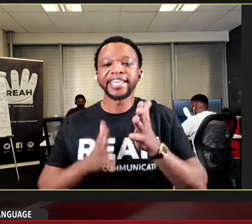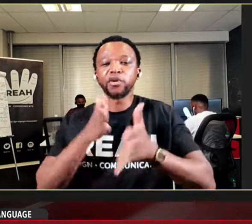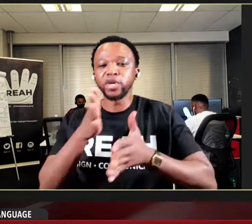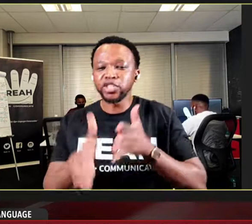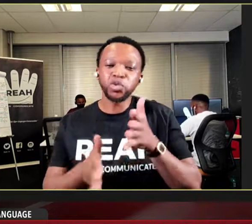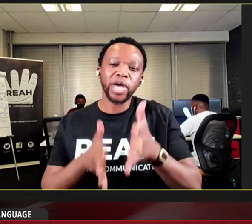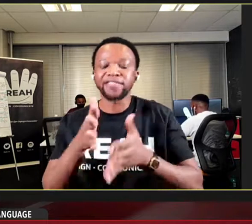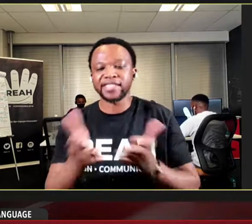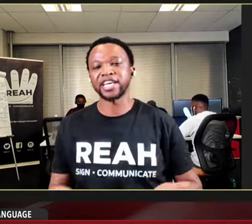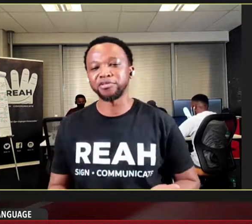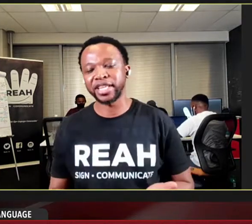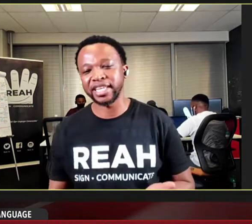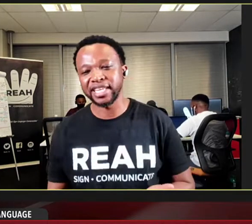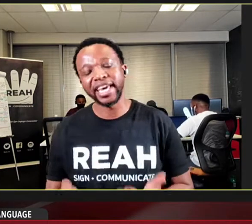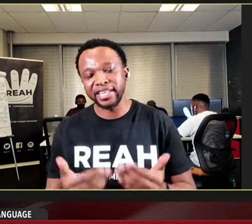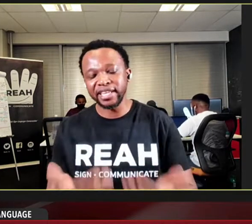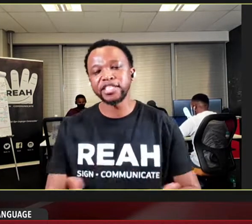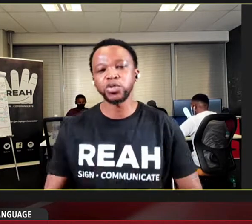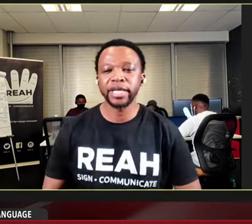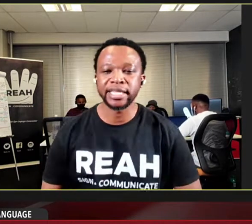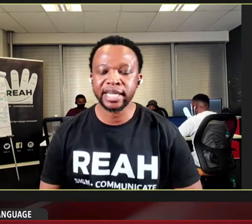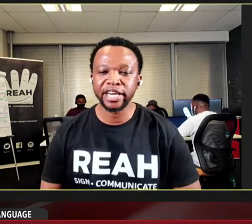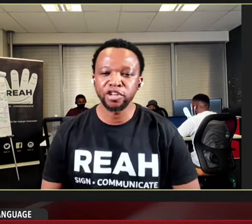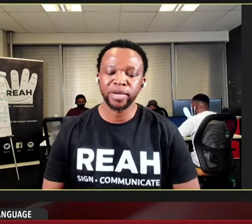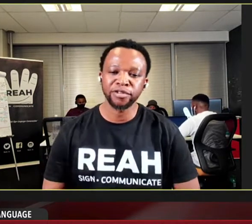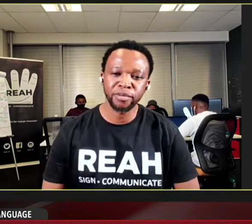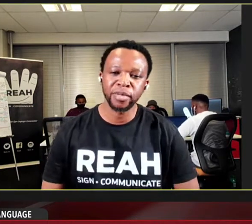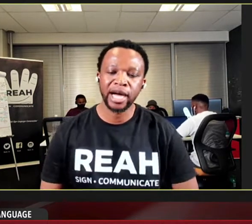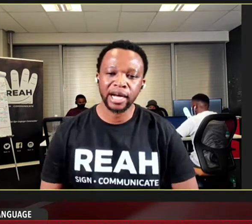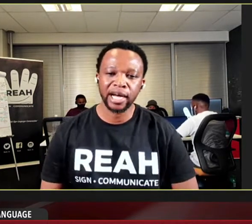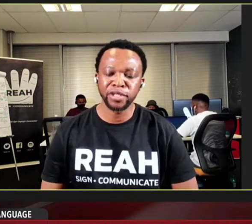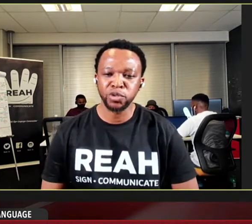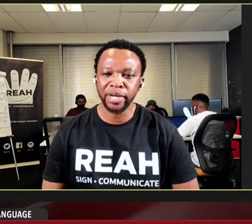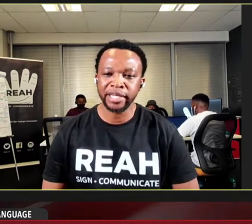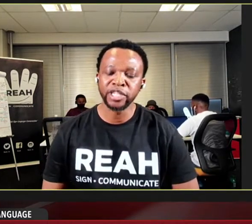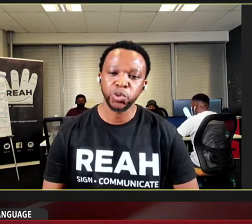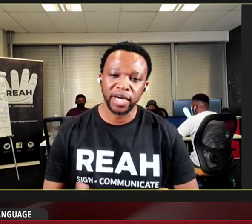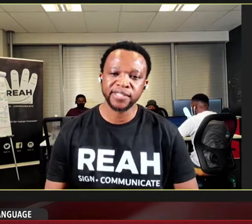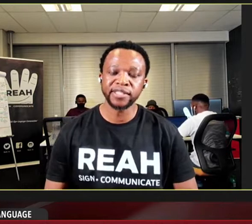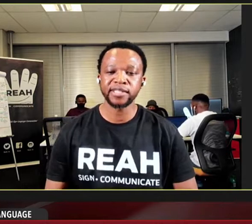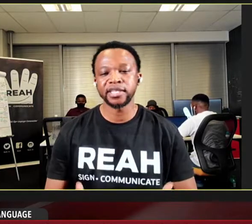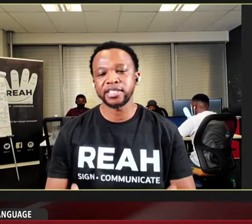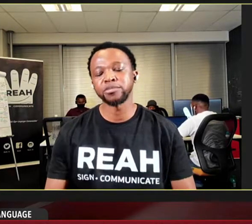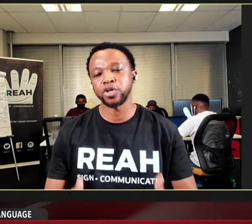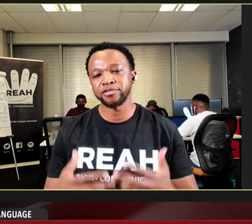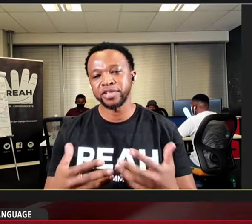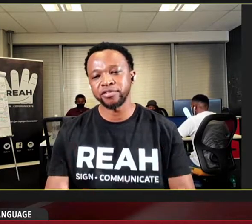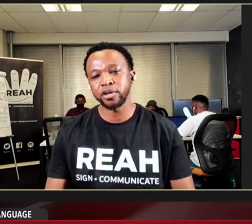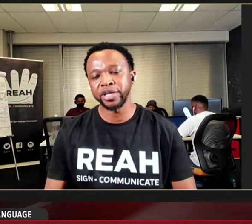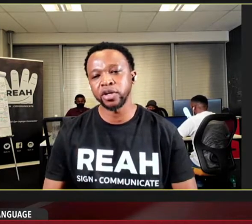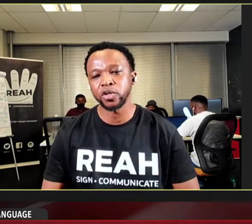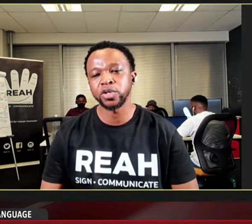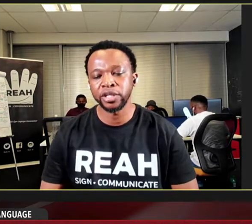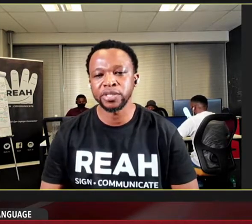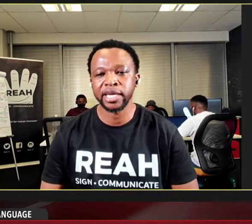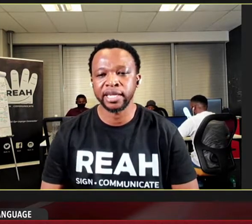communication, they will need to have a sign for that. And then this is where this kind of platform come into play to assist in terms of